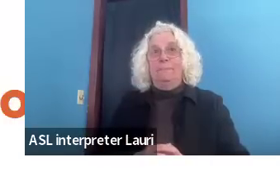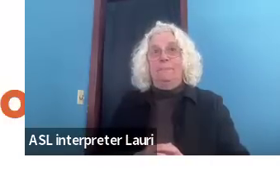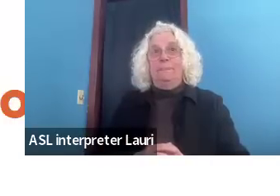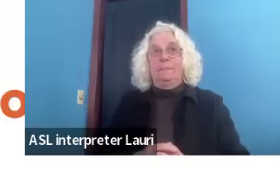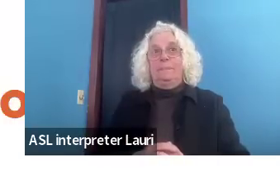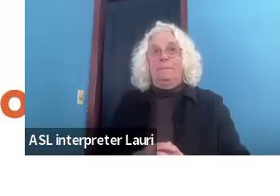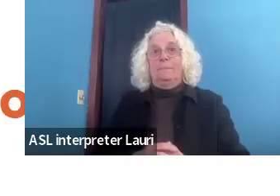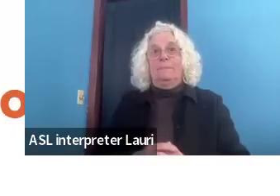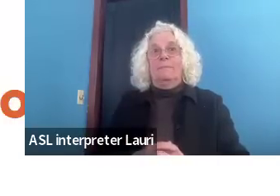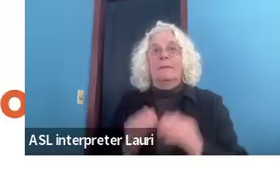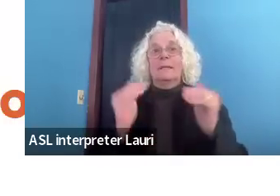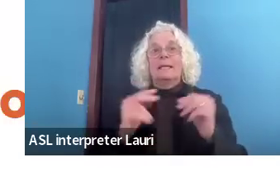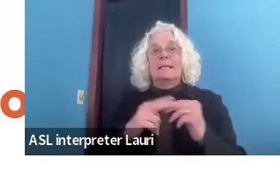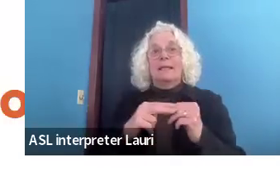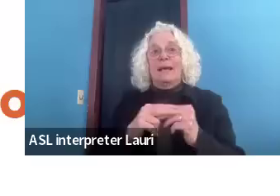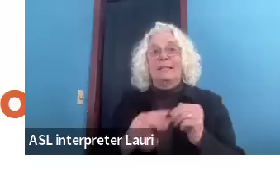inclusion. Next slide.